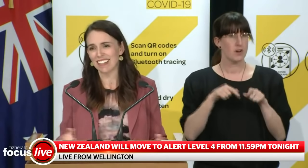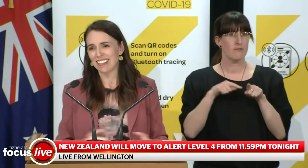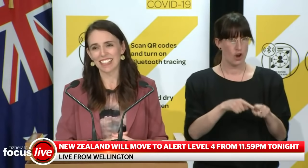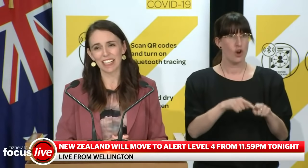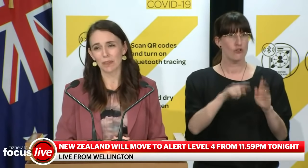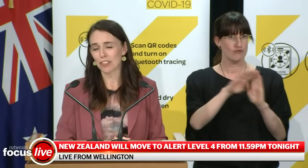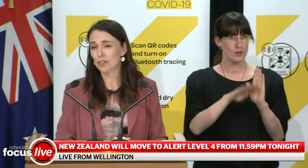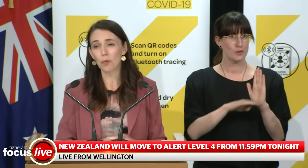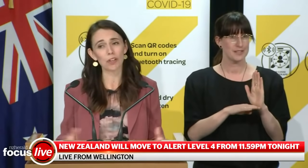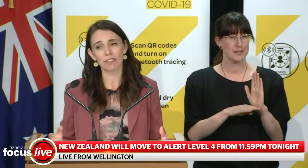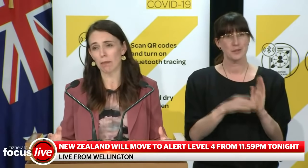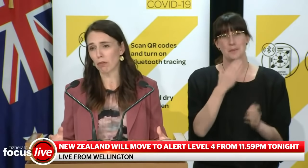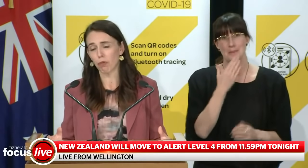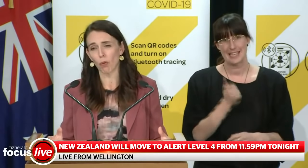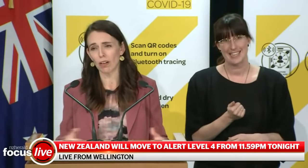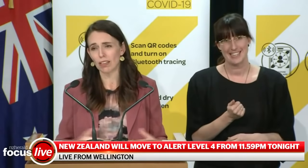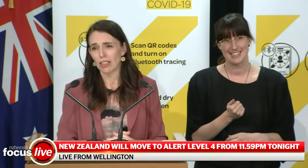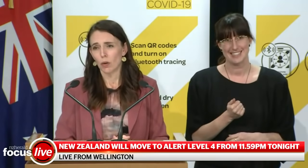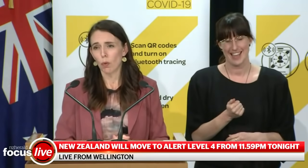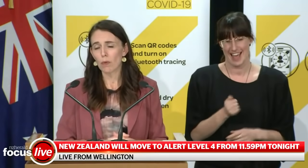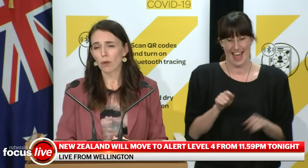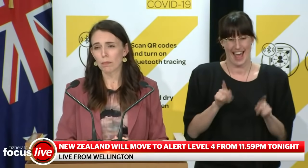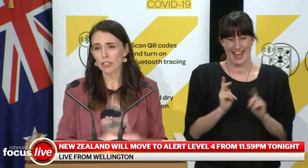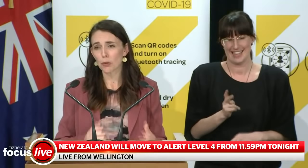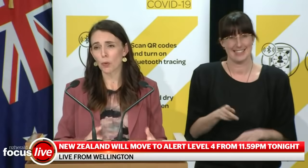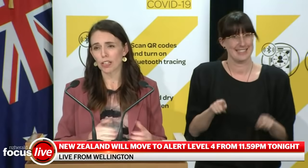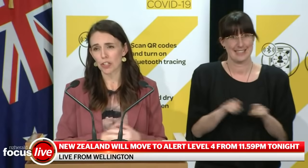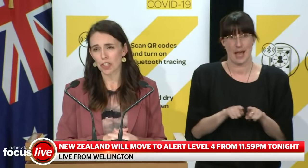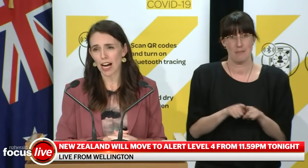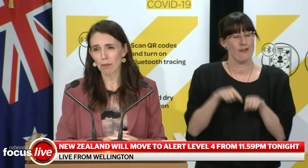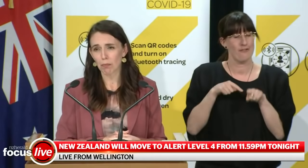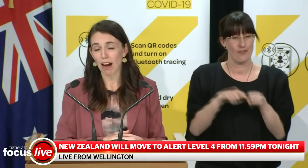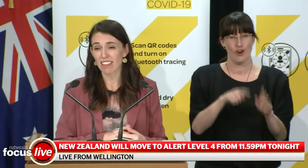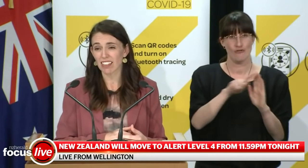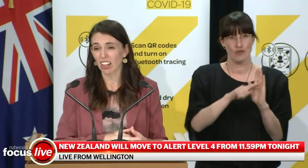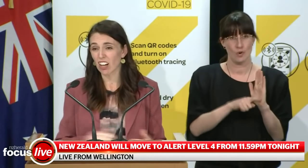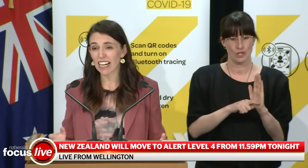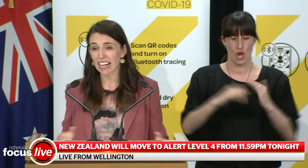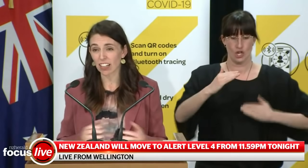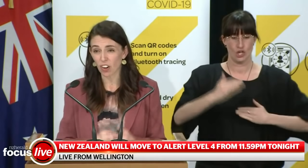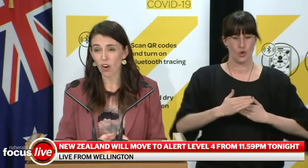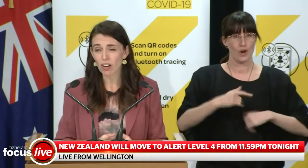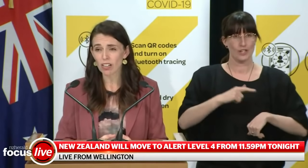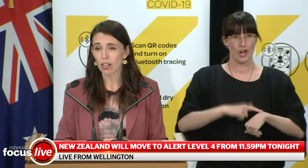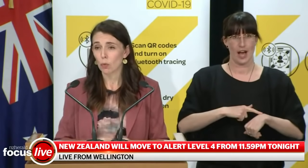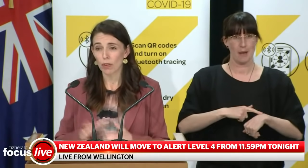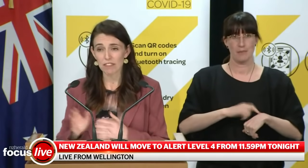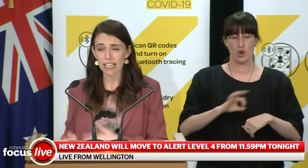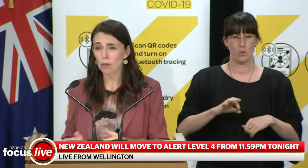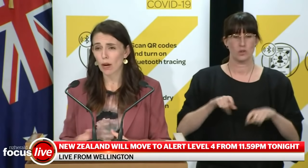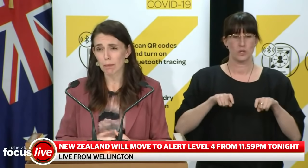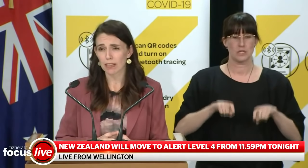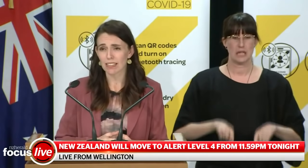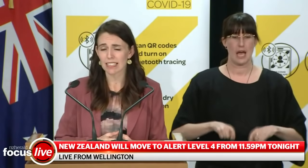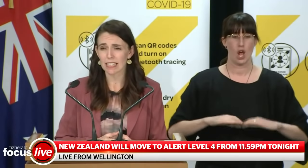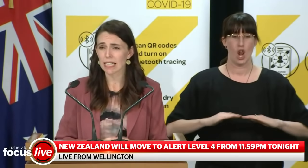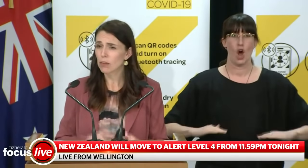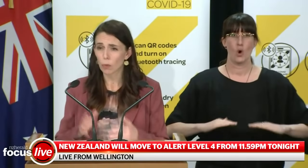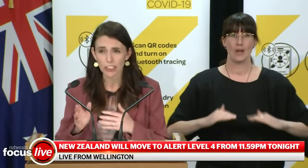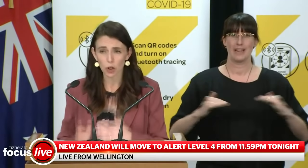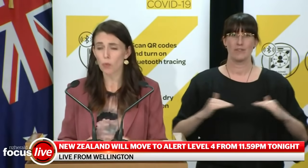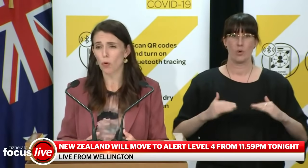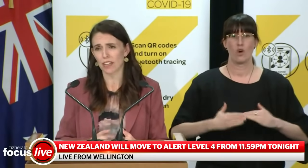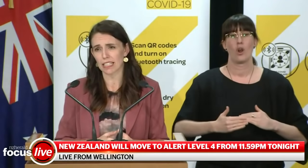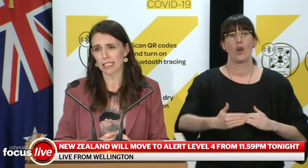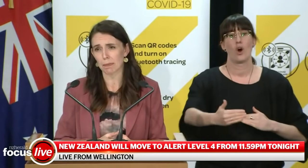to Kiwis, do what you've done before. We want to be short and sharp rather than light and long. We've seen what happened in Sydney.